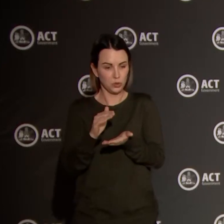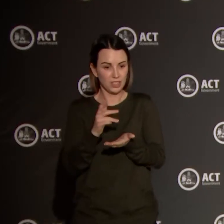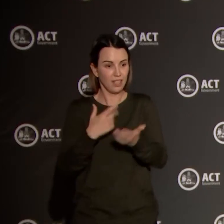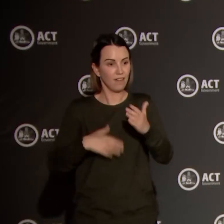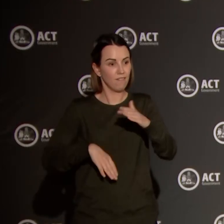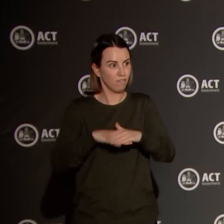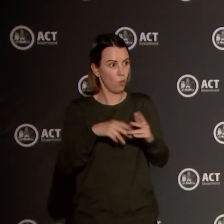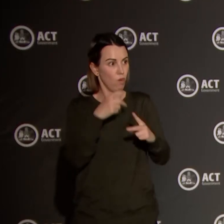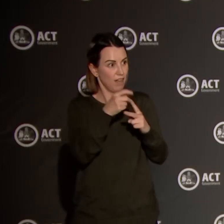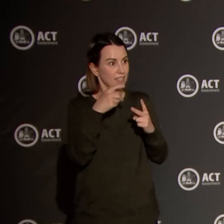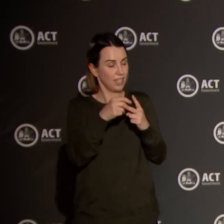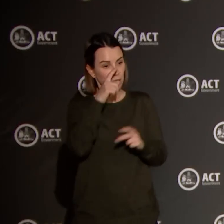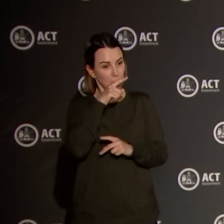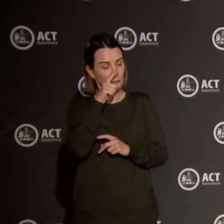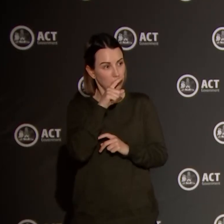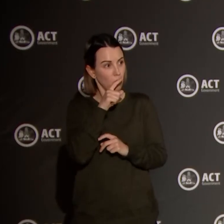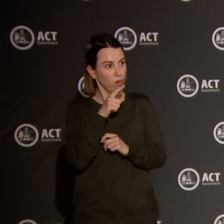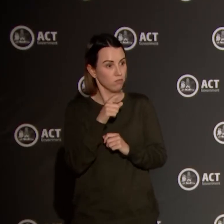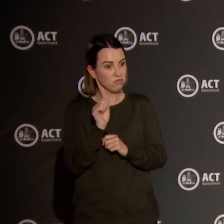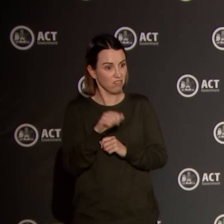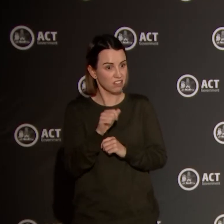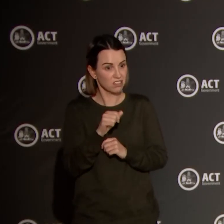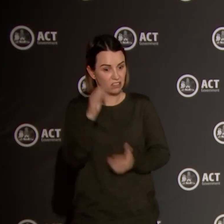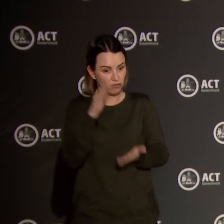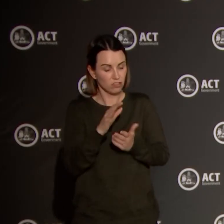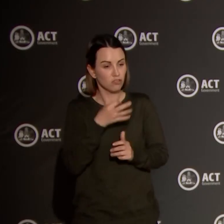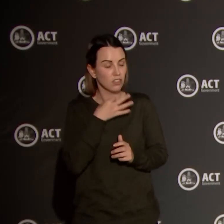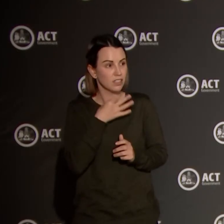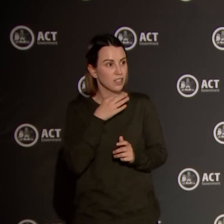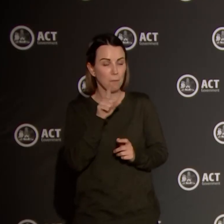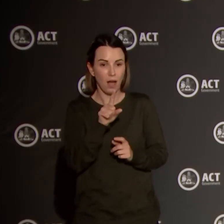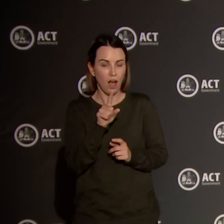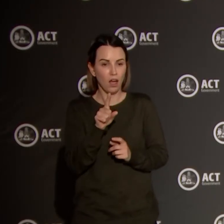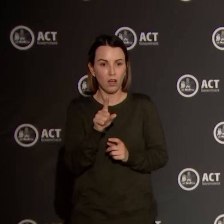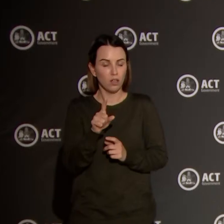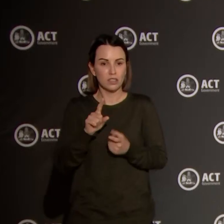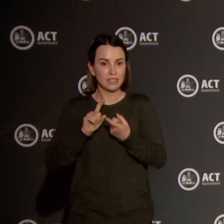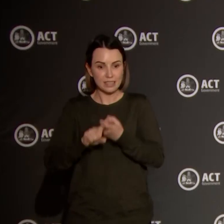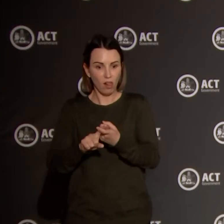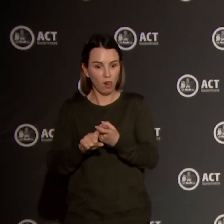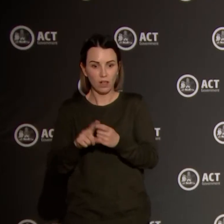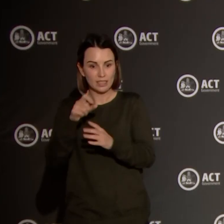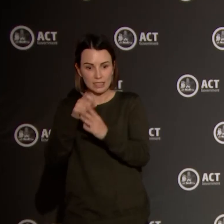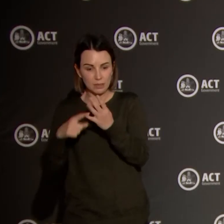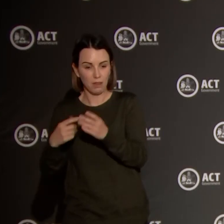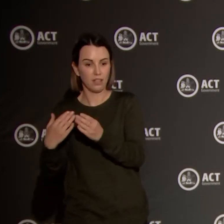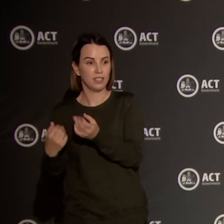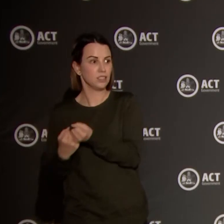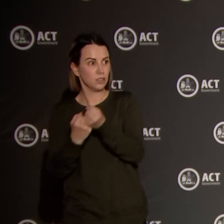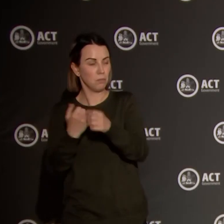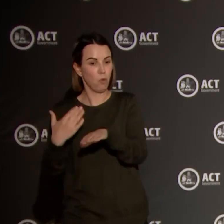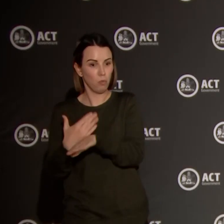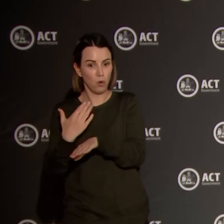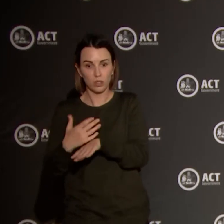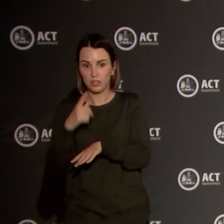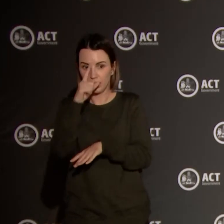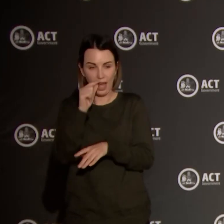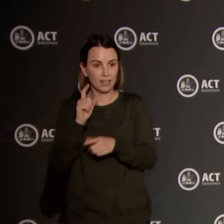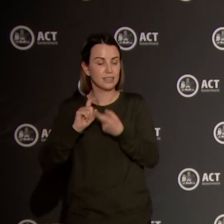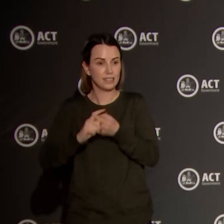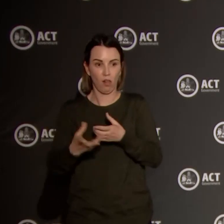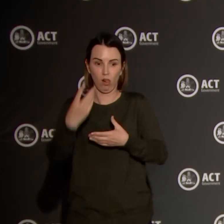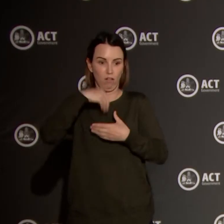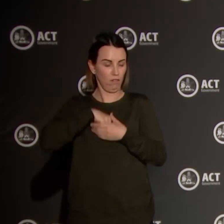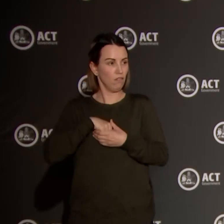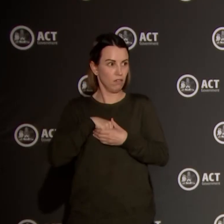as we've talked about, we know that even fully vaccinated disability support workers may become infected and may present